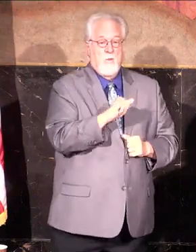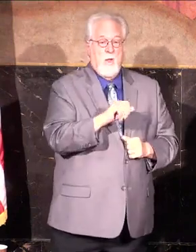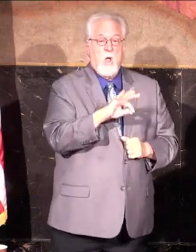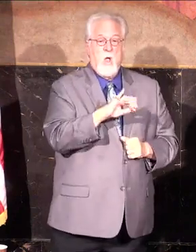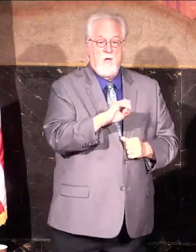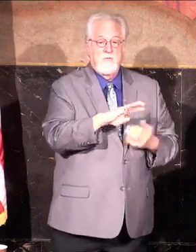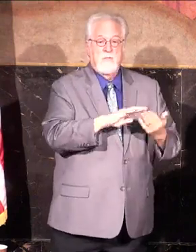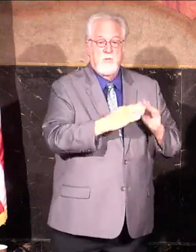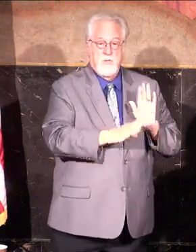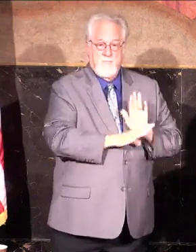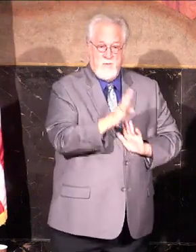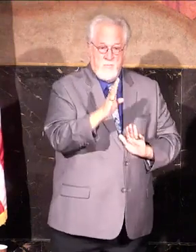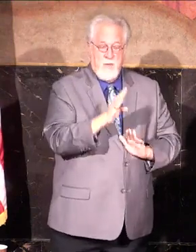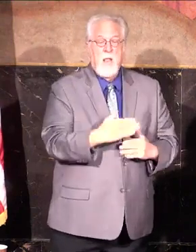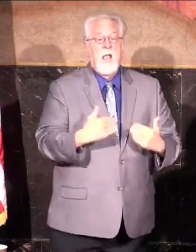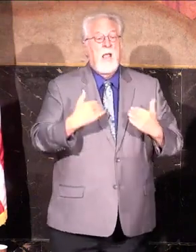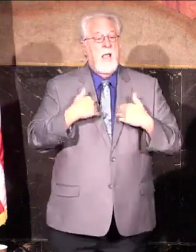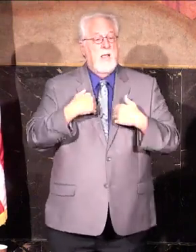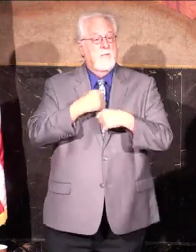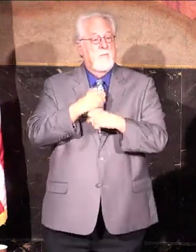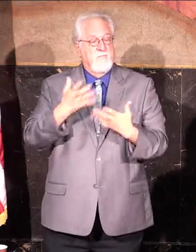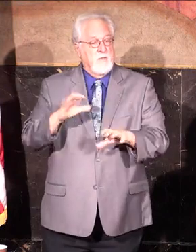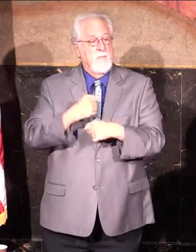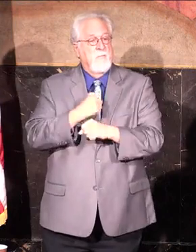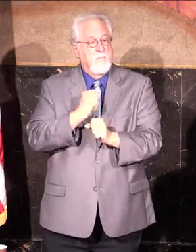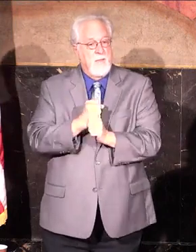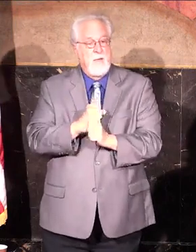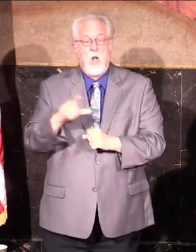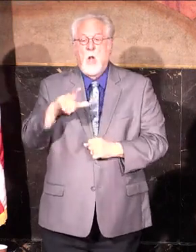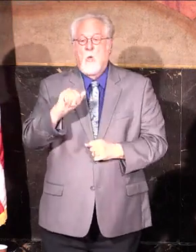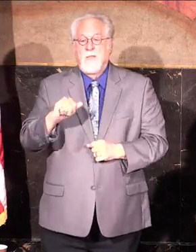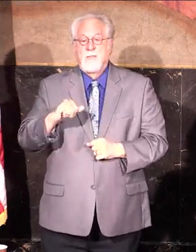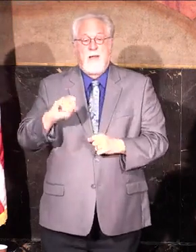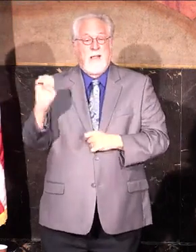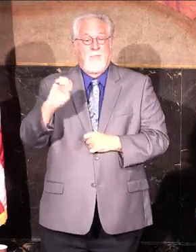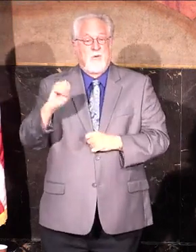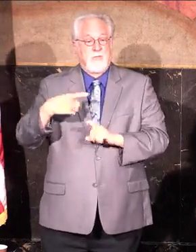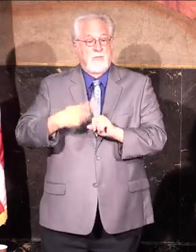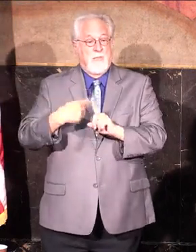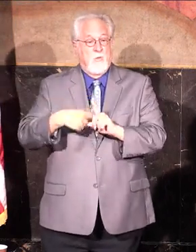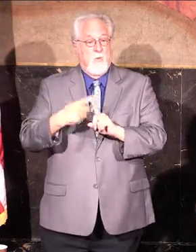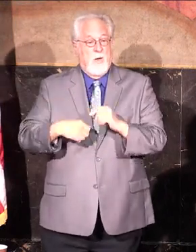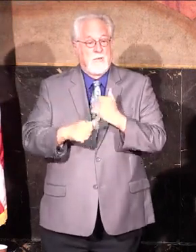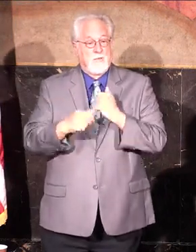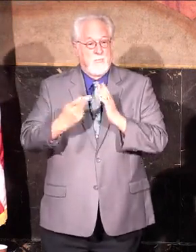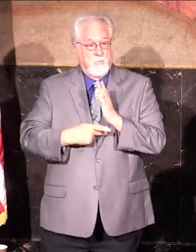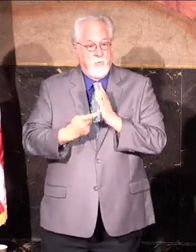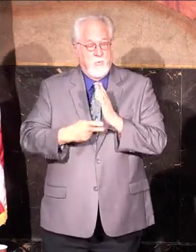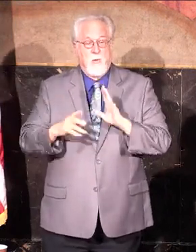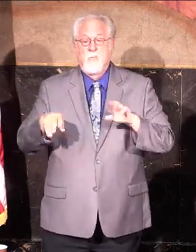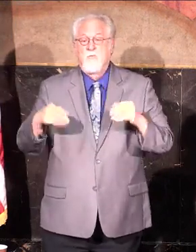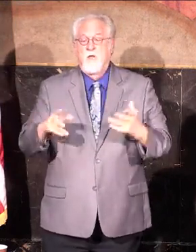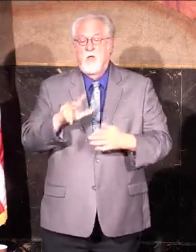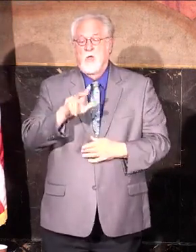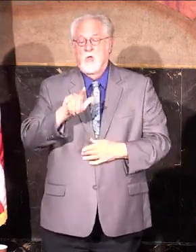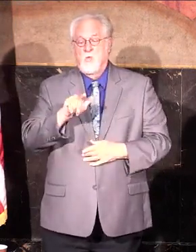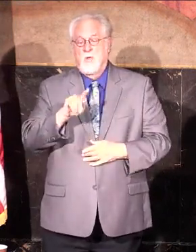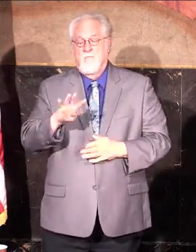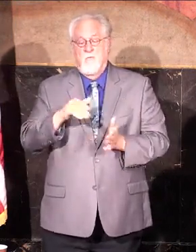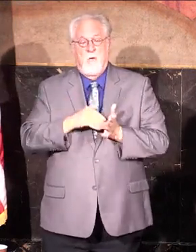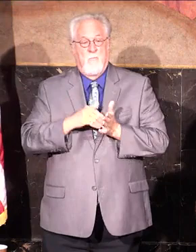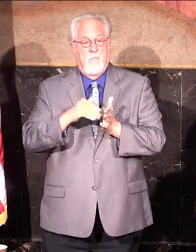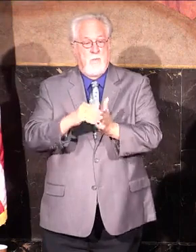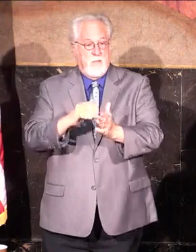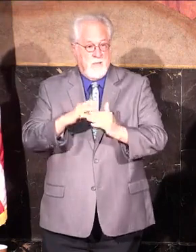Community Development, has created the Louisiana Emergency Rental Assistance Program to provide up to $24 million in